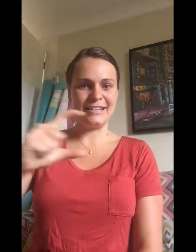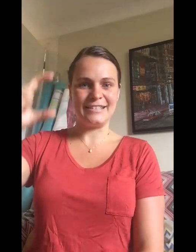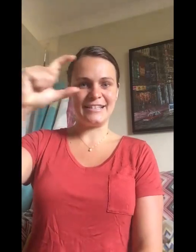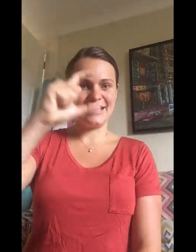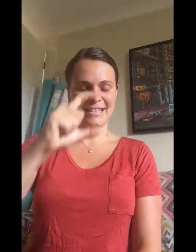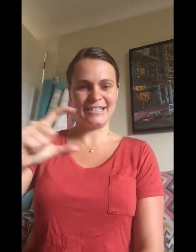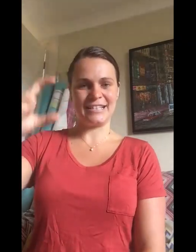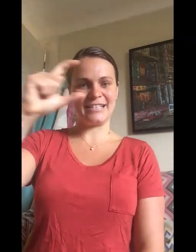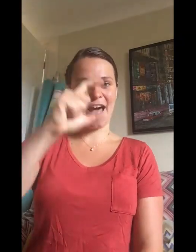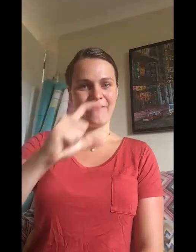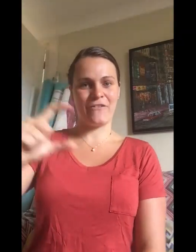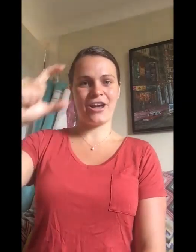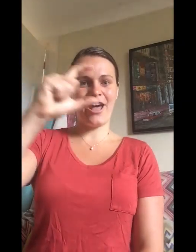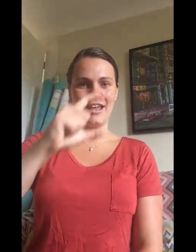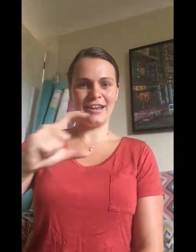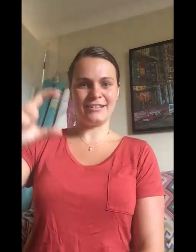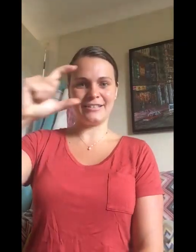Colours. This is the sign for colours.